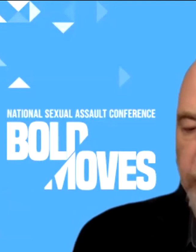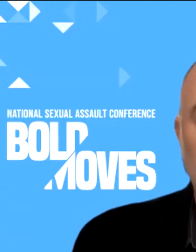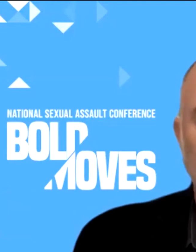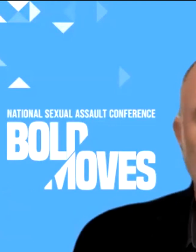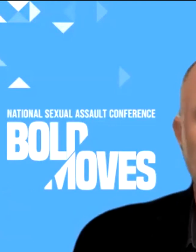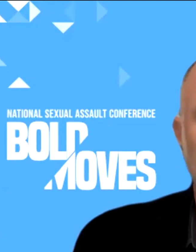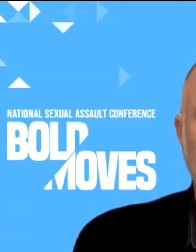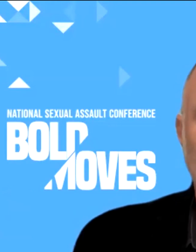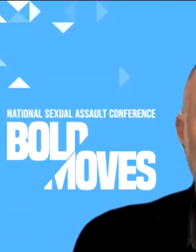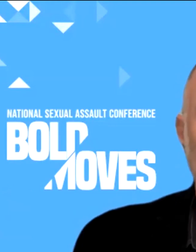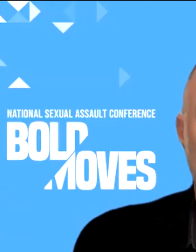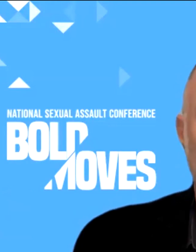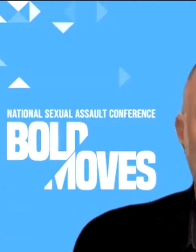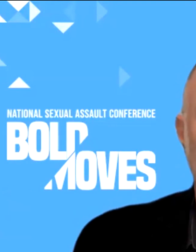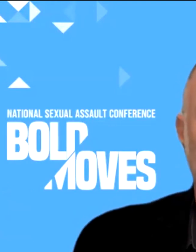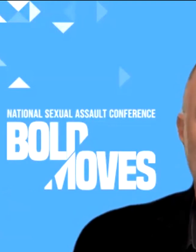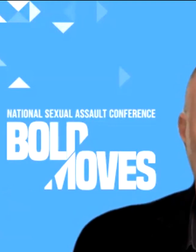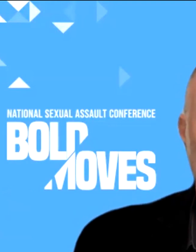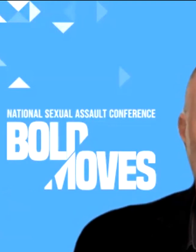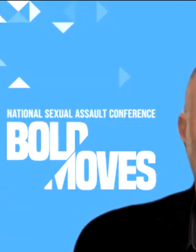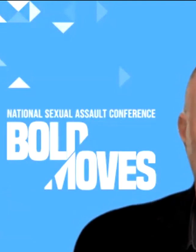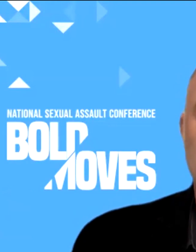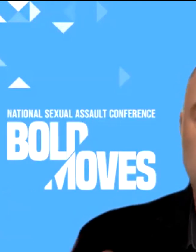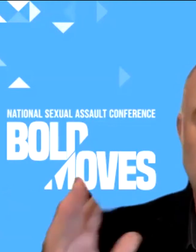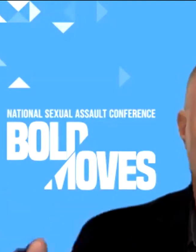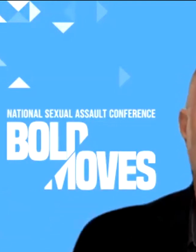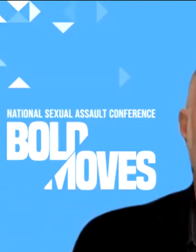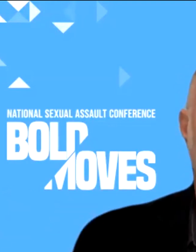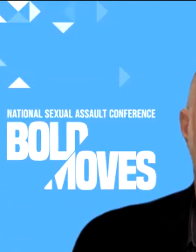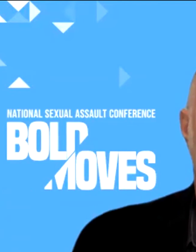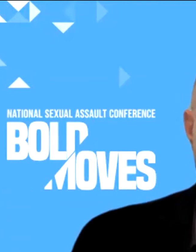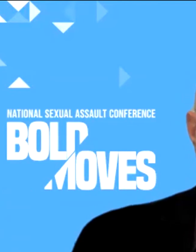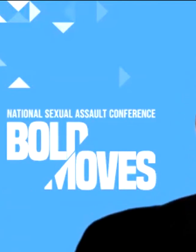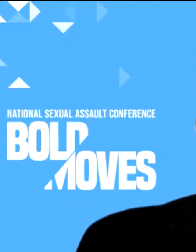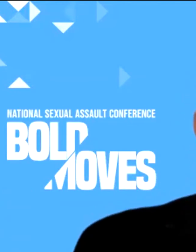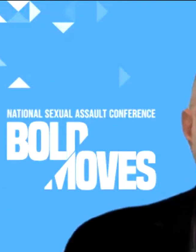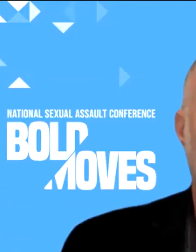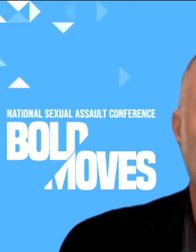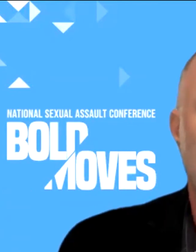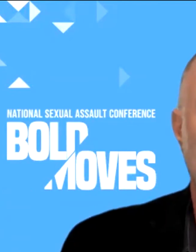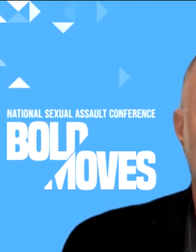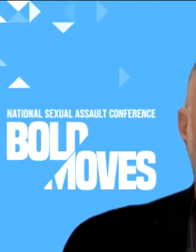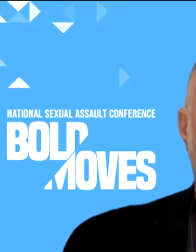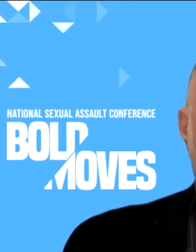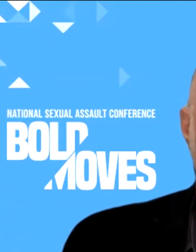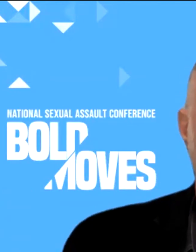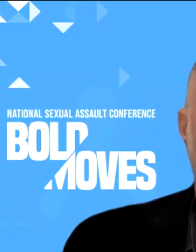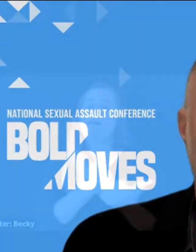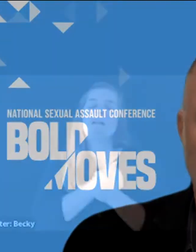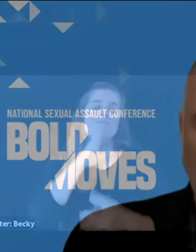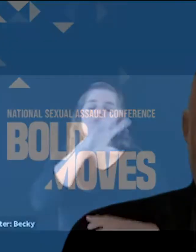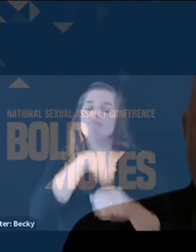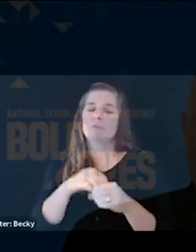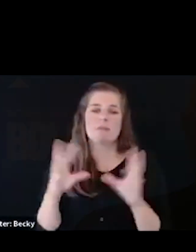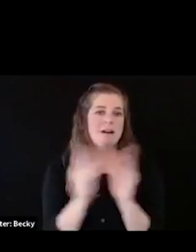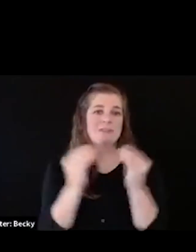These are incredible times that do require bold moves. And I love the theme of the conference. And I love the fact that I'm part of a conference that is thinking out